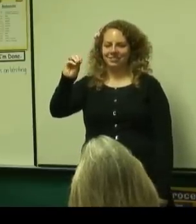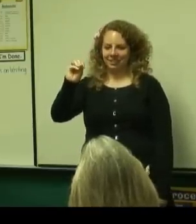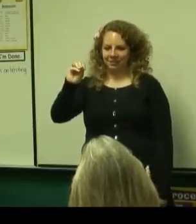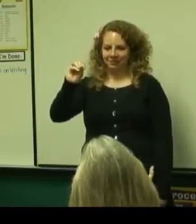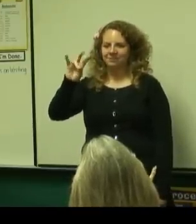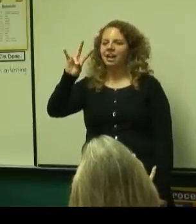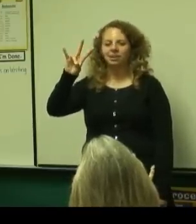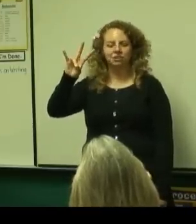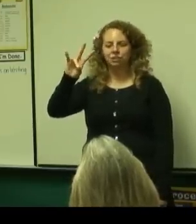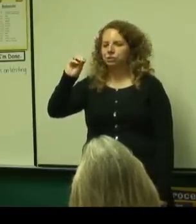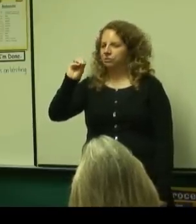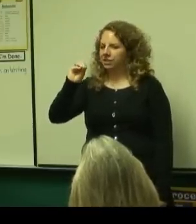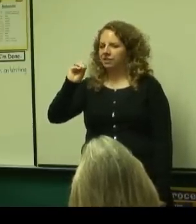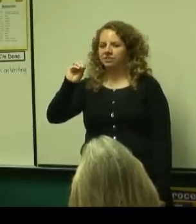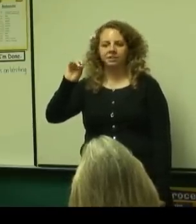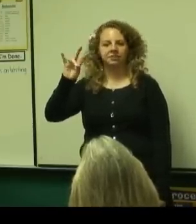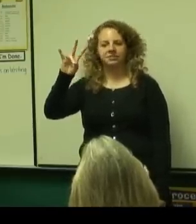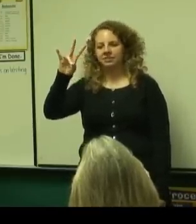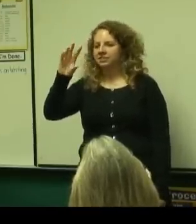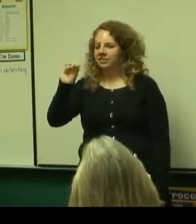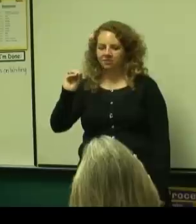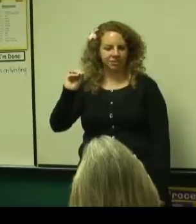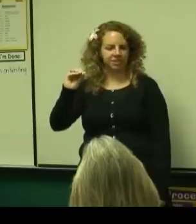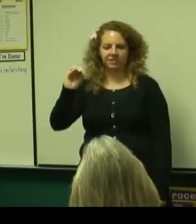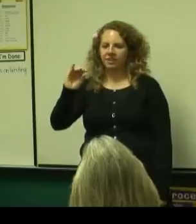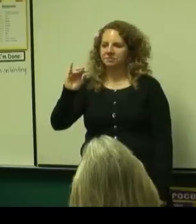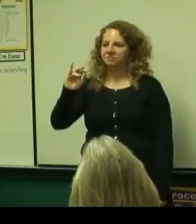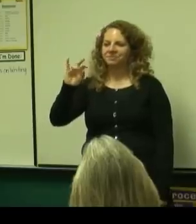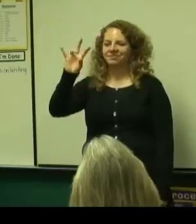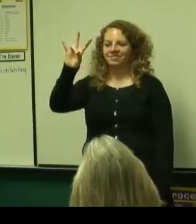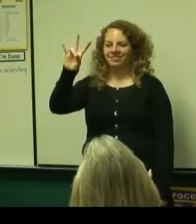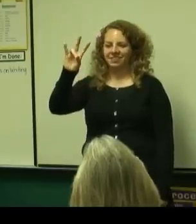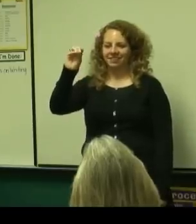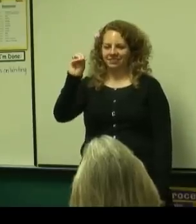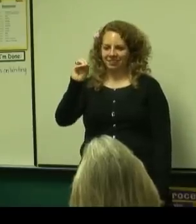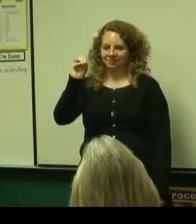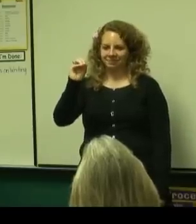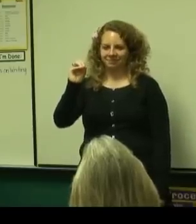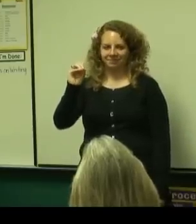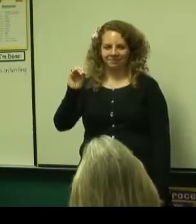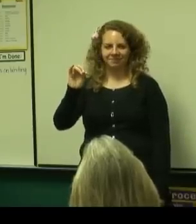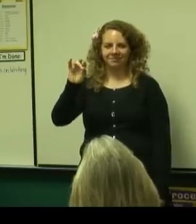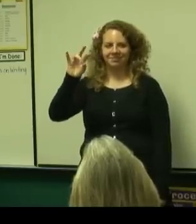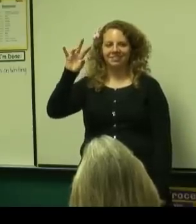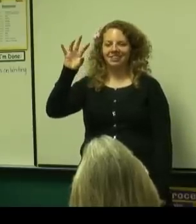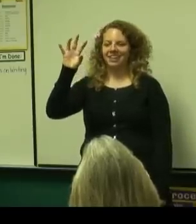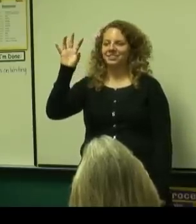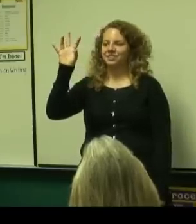70. Yeah, you can just use 70. 70, that's fine. 70. Okay, so